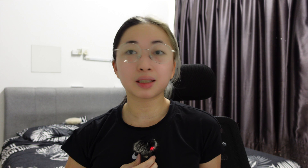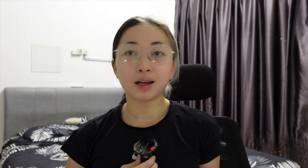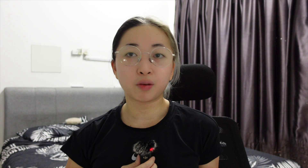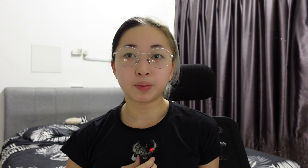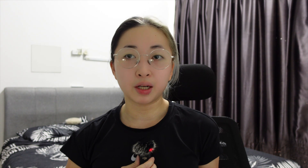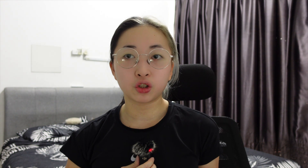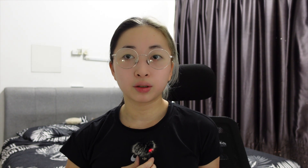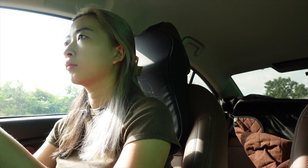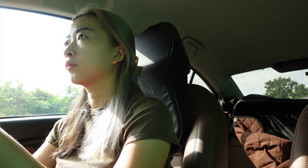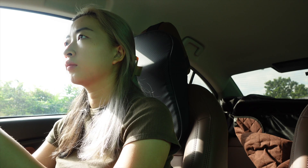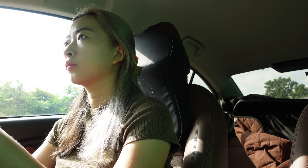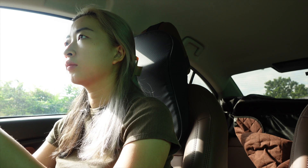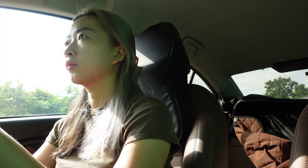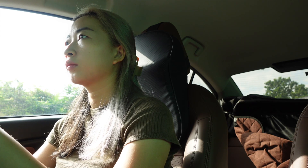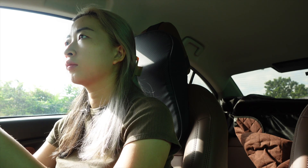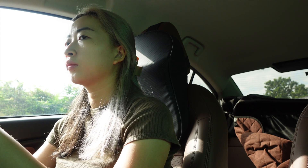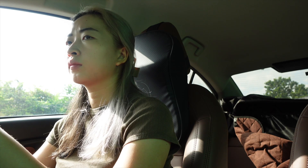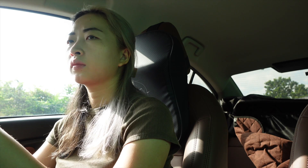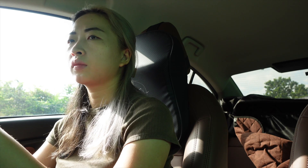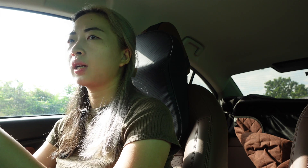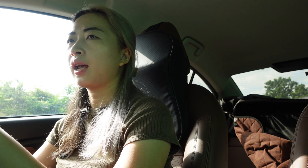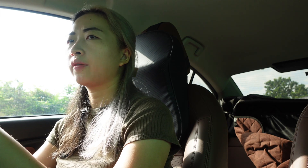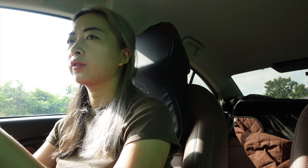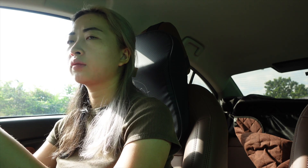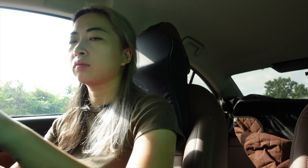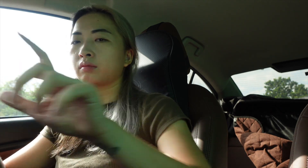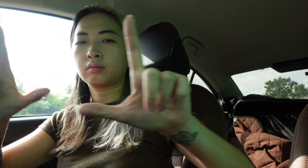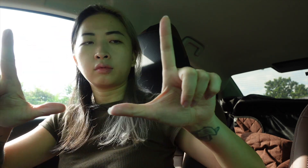didn't help me much. The destination is on your left. Left.